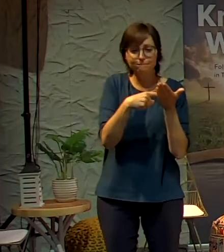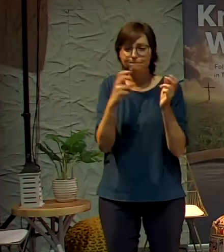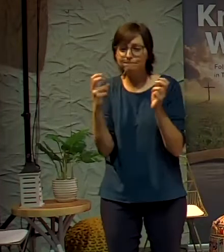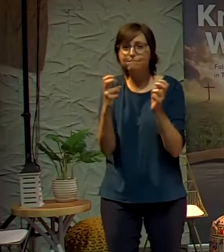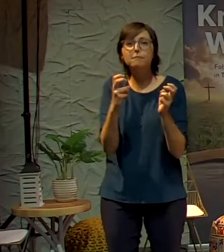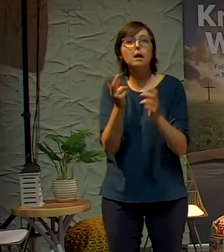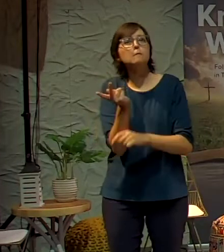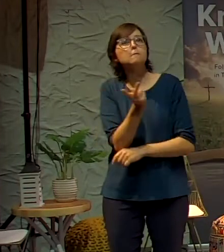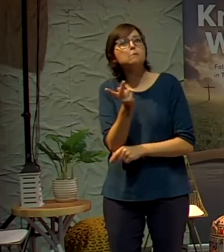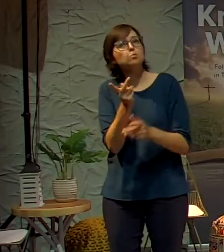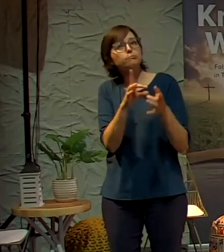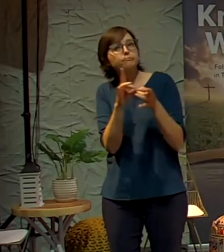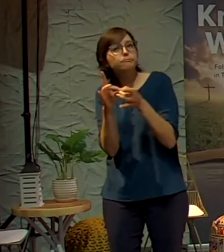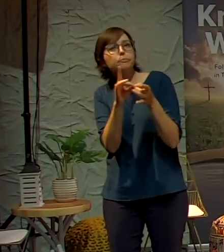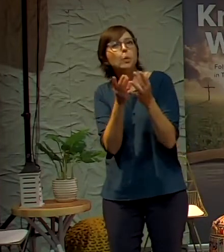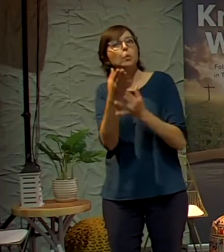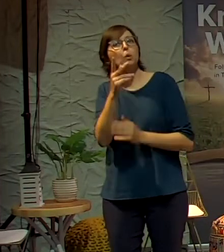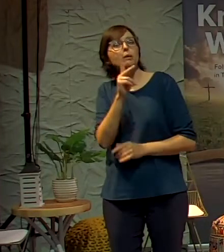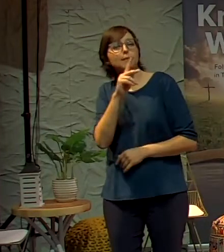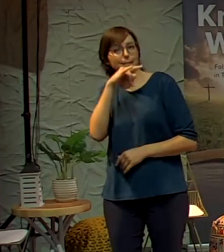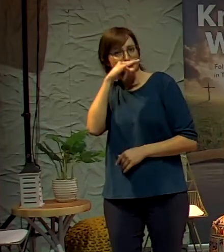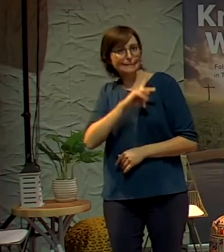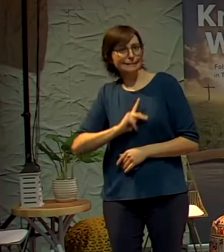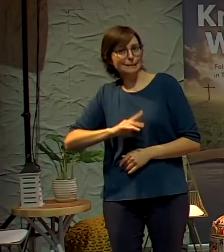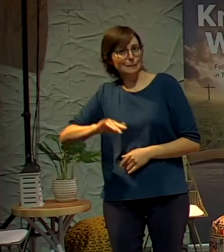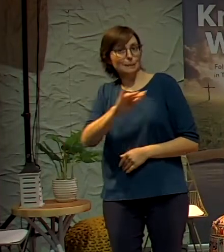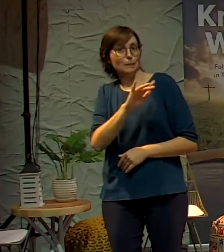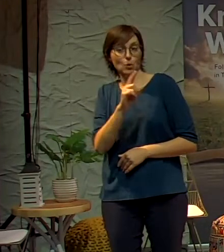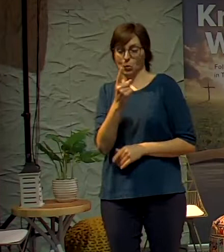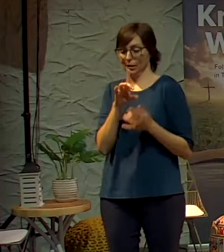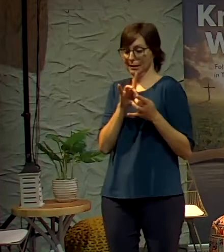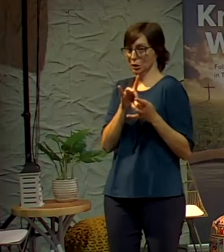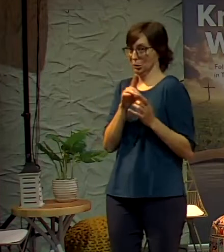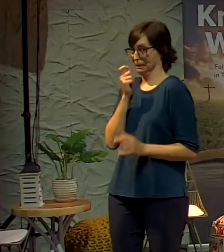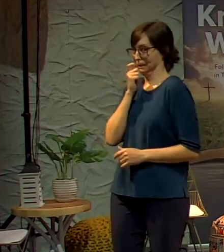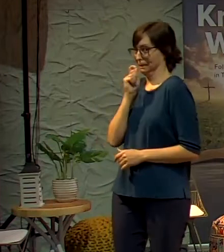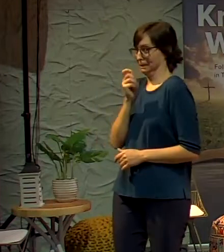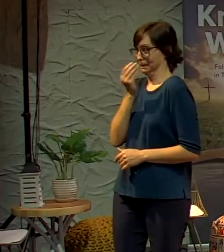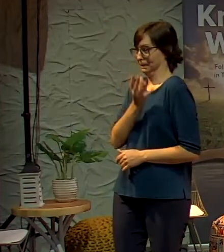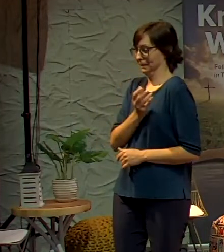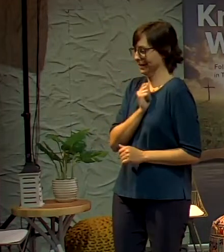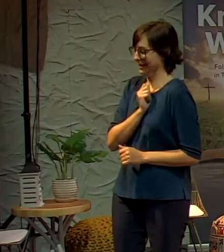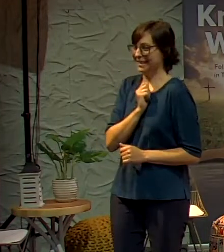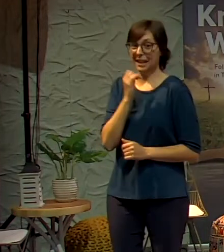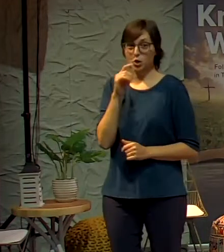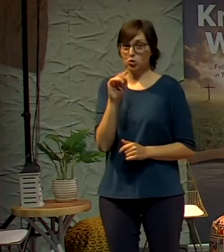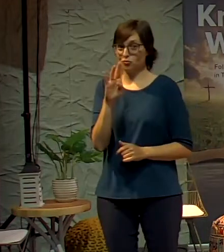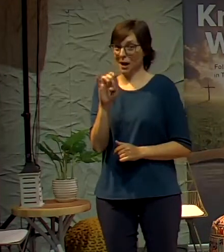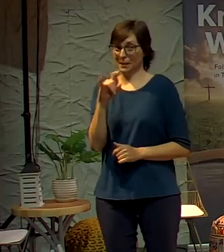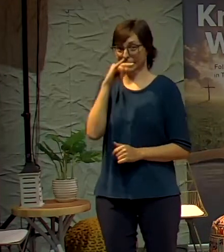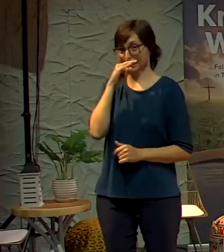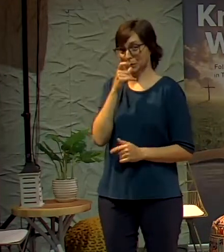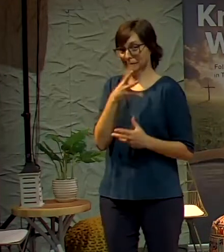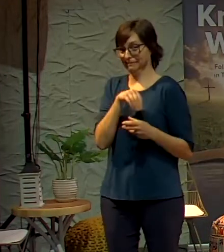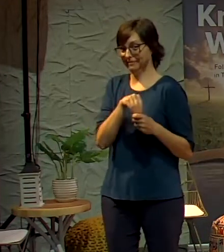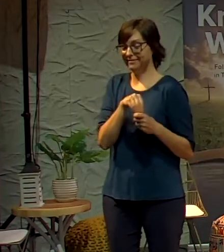by the way. That's one of their connection points romantically. So, you know, a little plug for Tribe Kids. I mean,